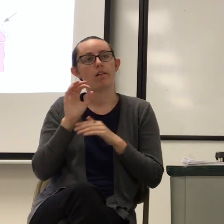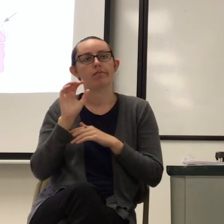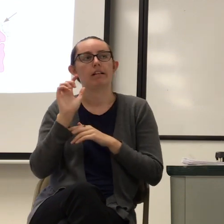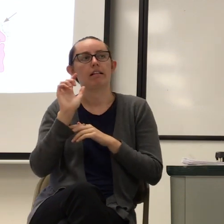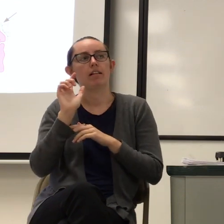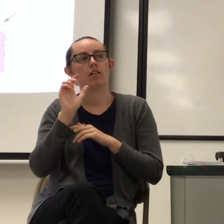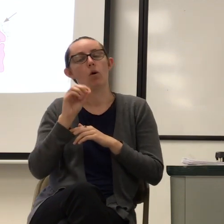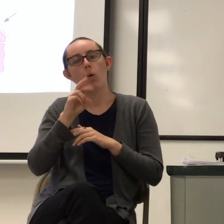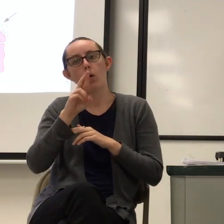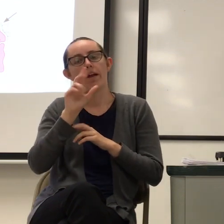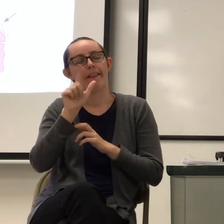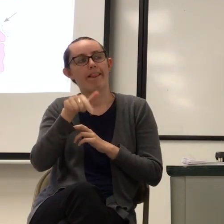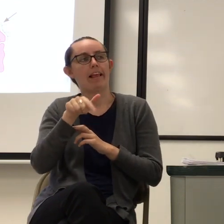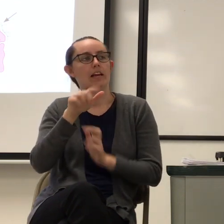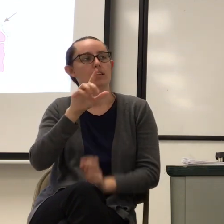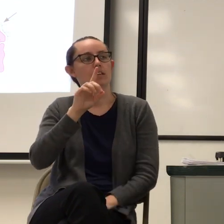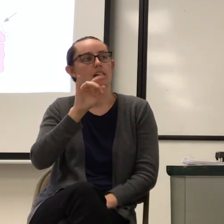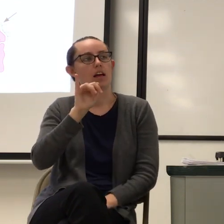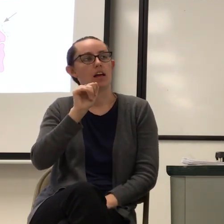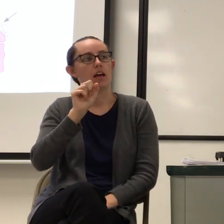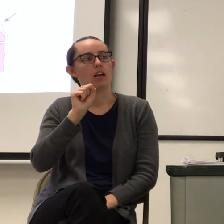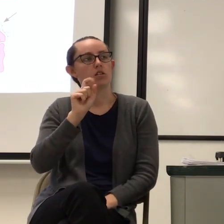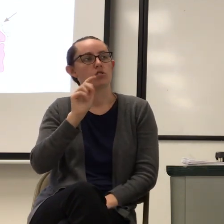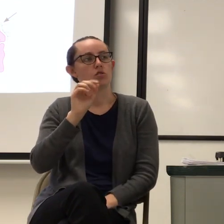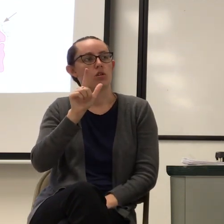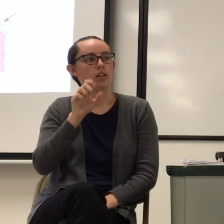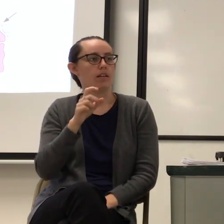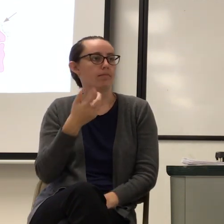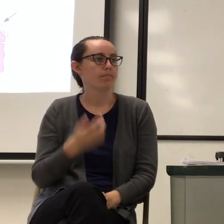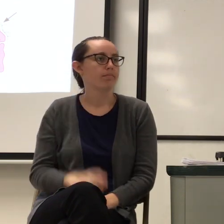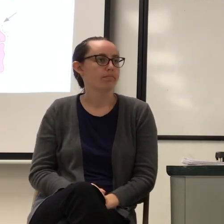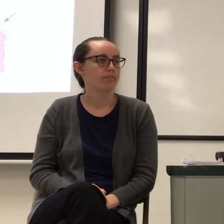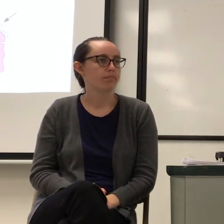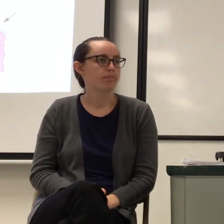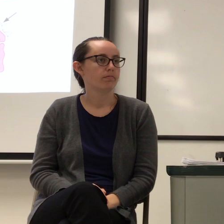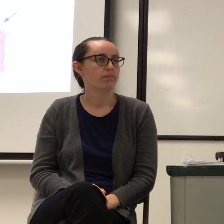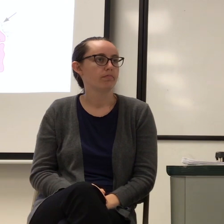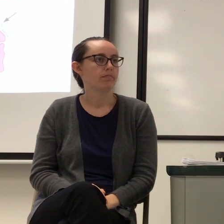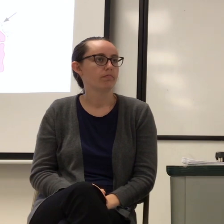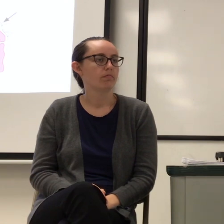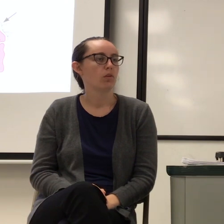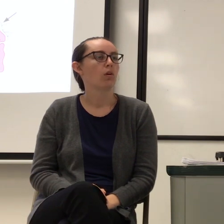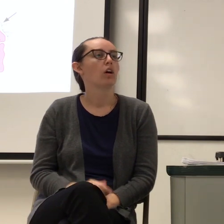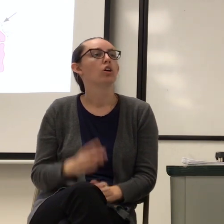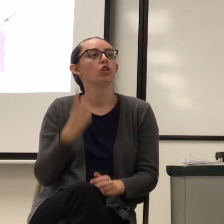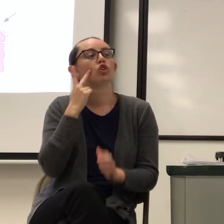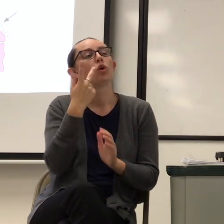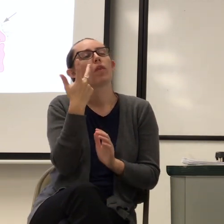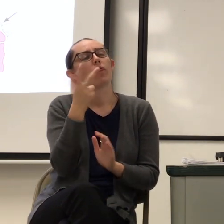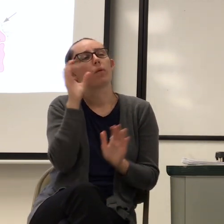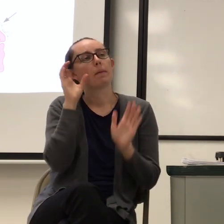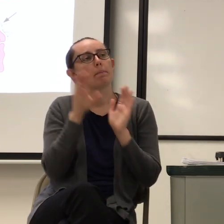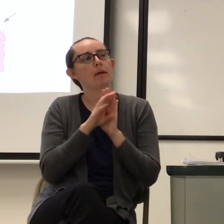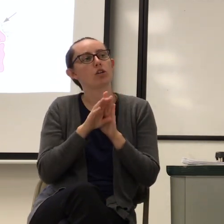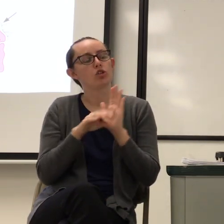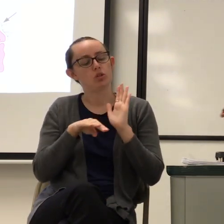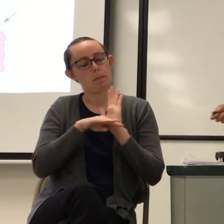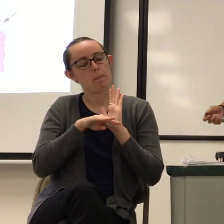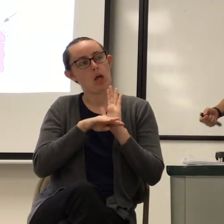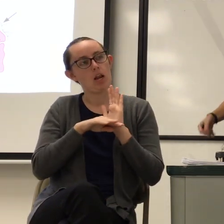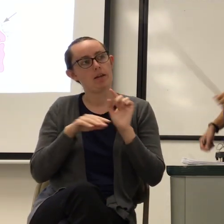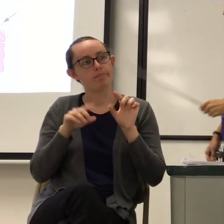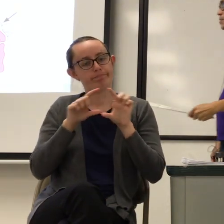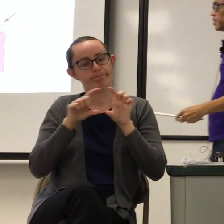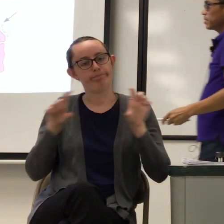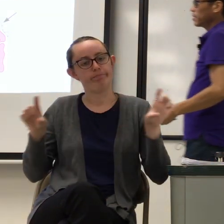Early to mid to late. That's why I show the 3 pictures on the bottom. You can see